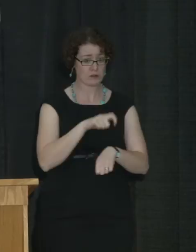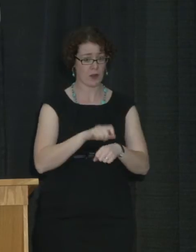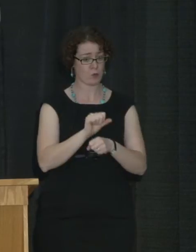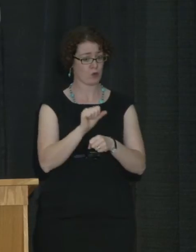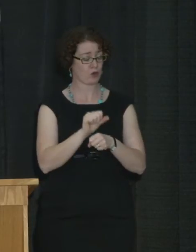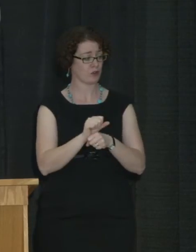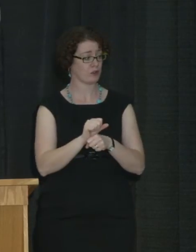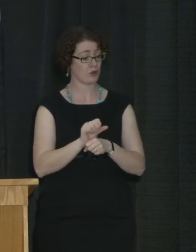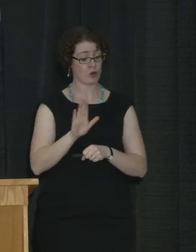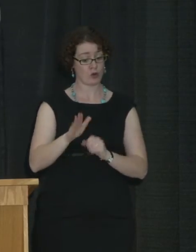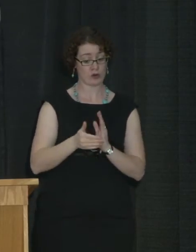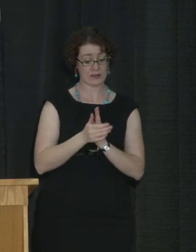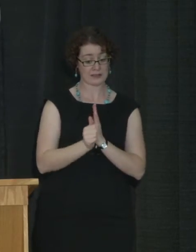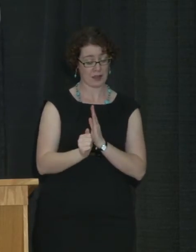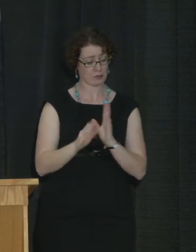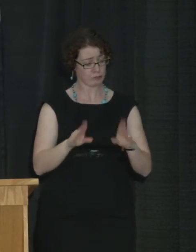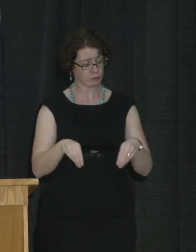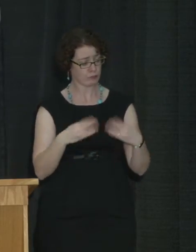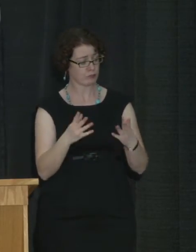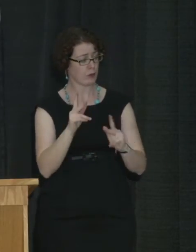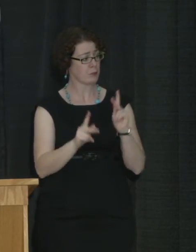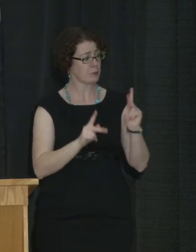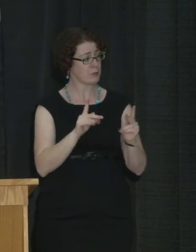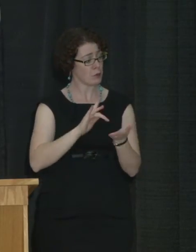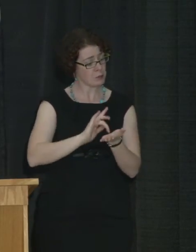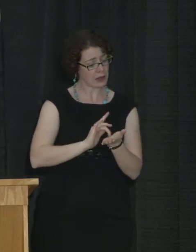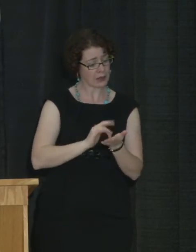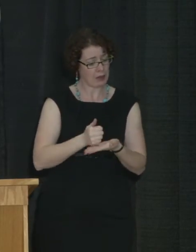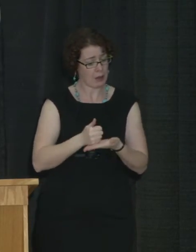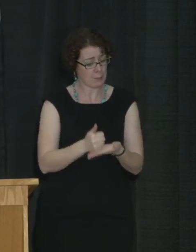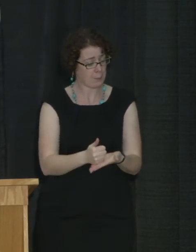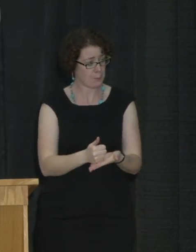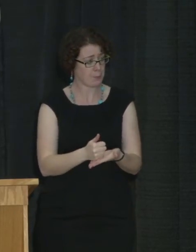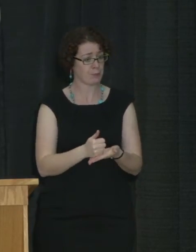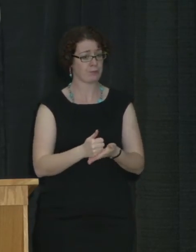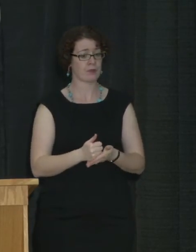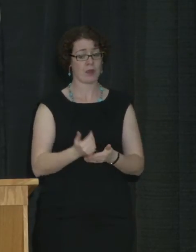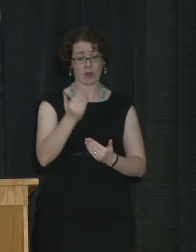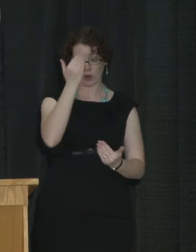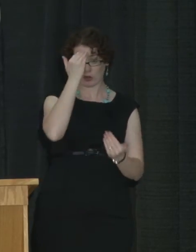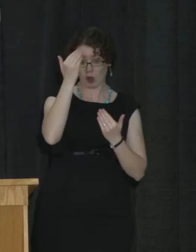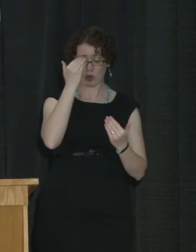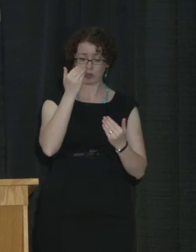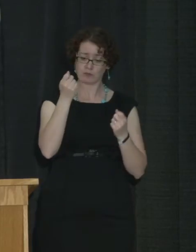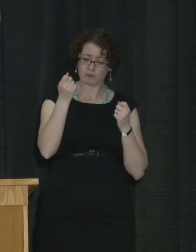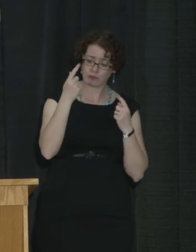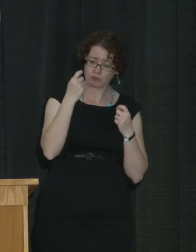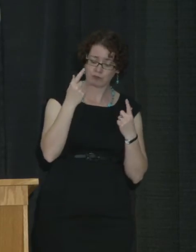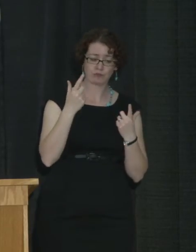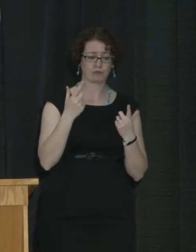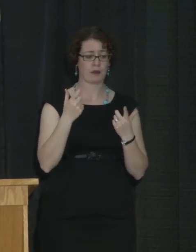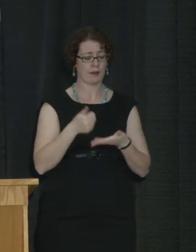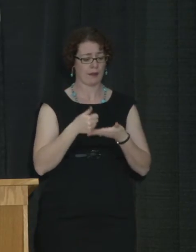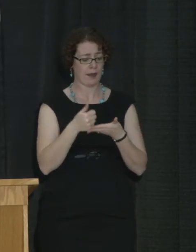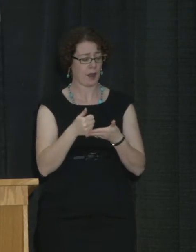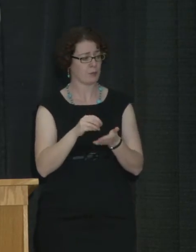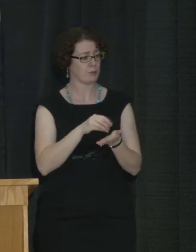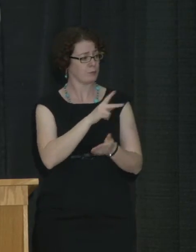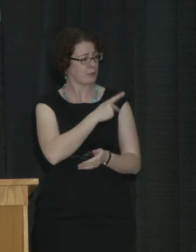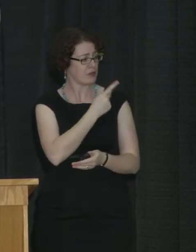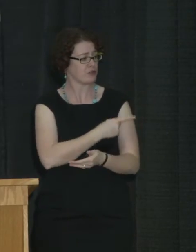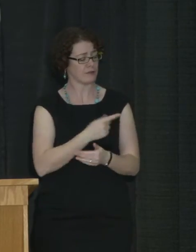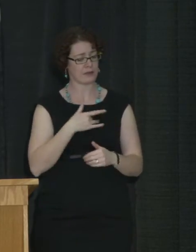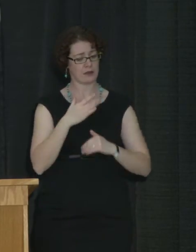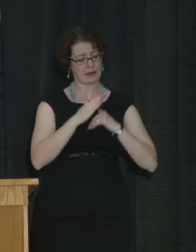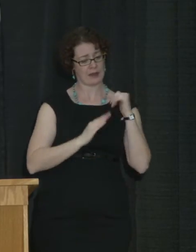Her advanced skills provide people with the medical treatments they need. Her knowledge and compassion give patients the comfort and